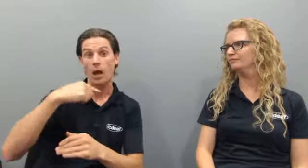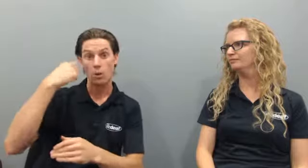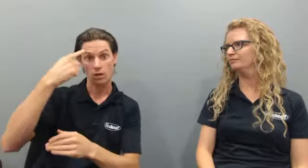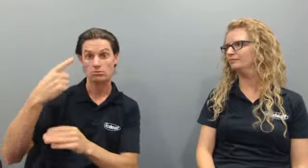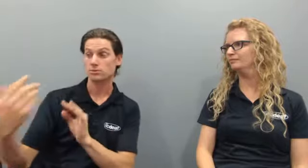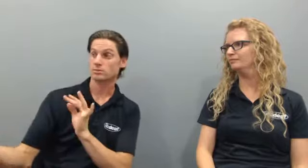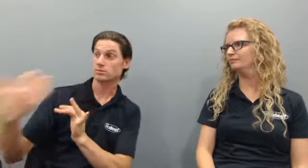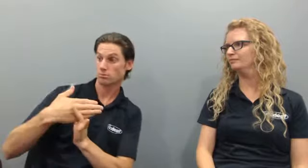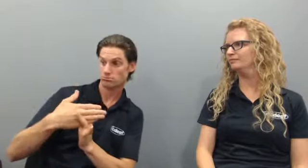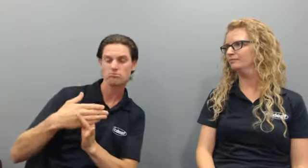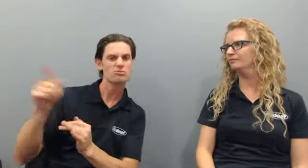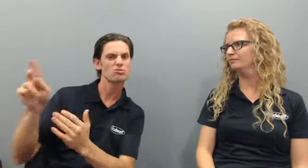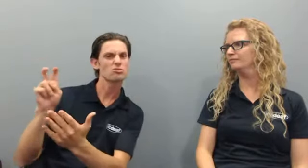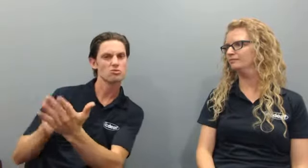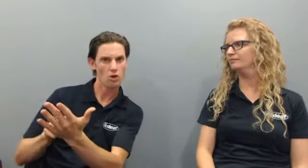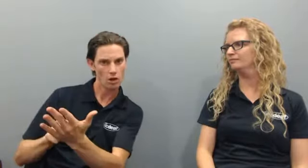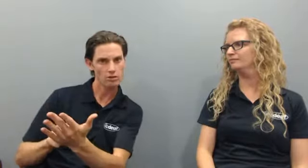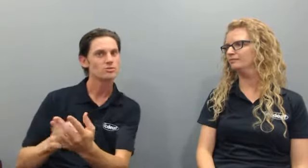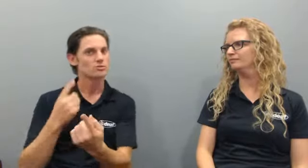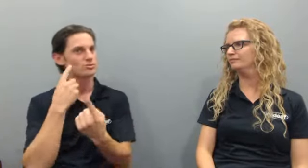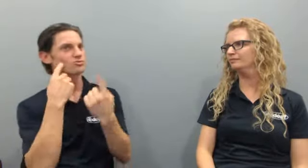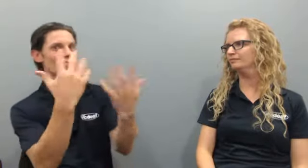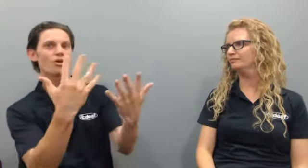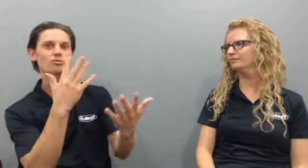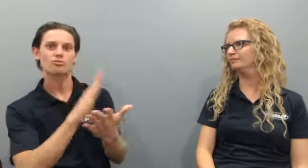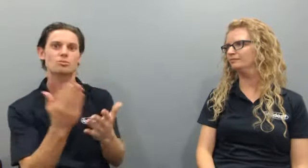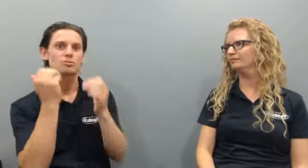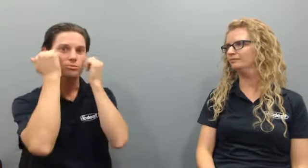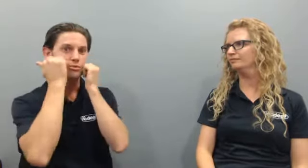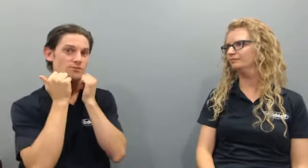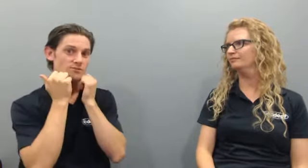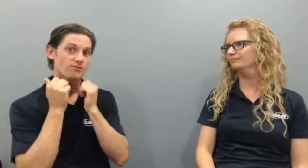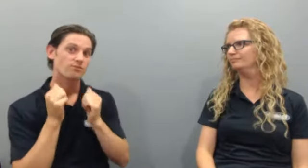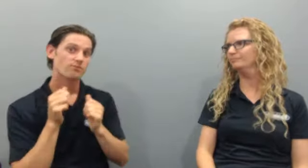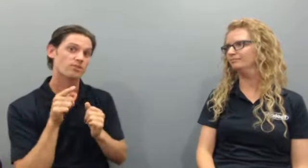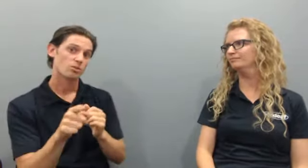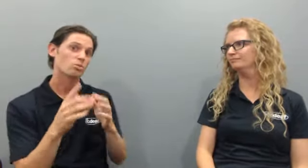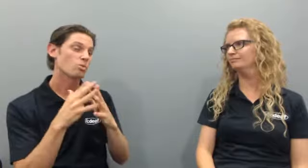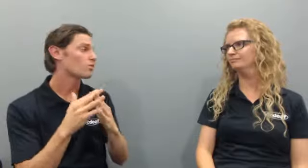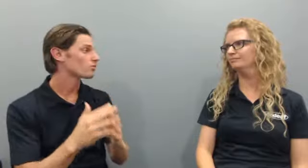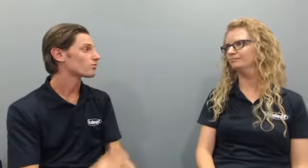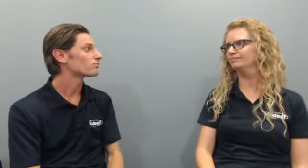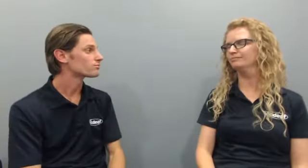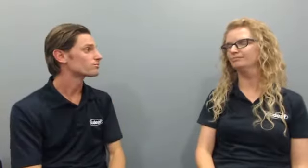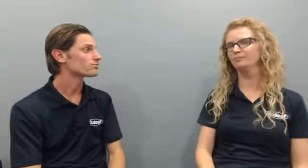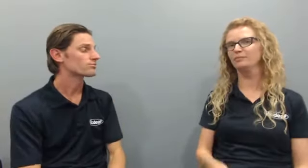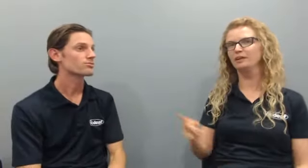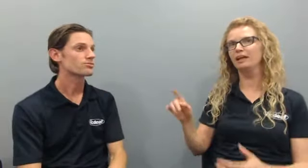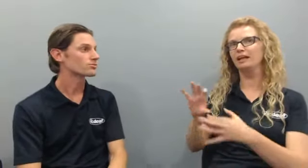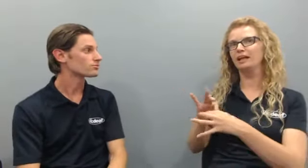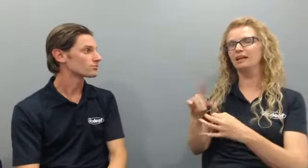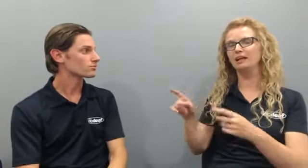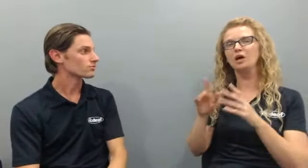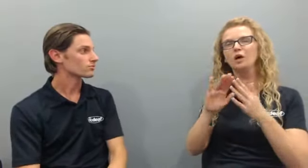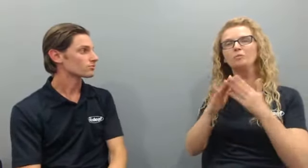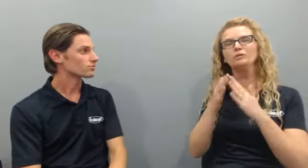times you will be meeting to train, and then you can take that letter to the planner to prove that you are attending basketball